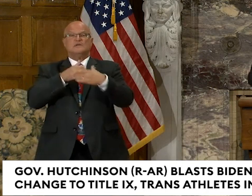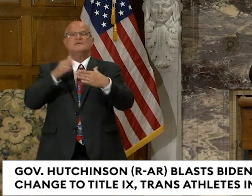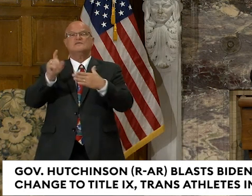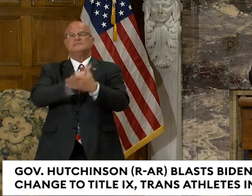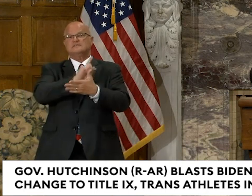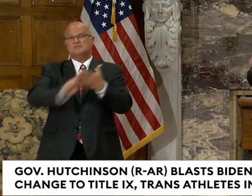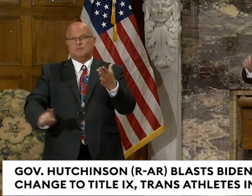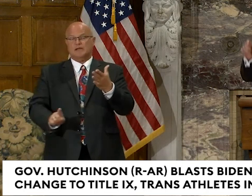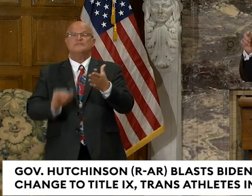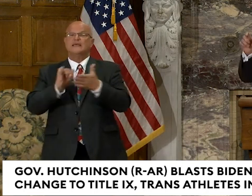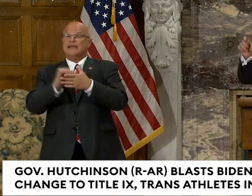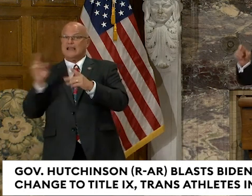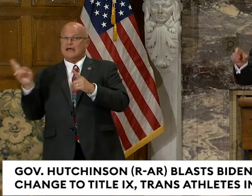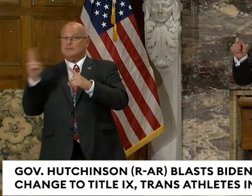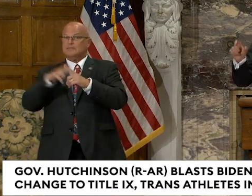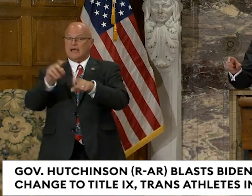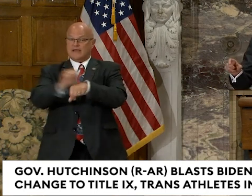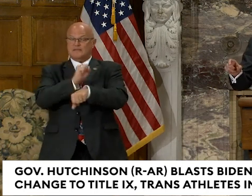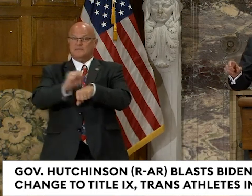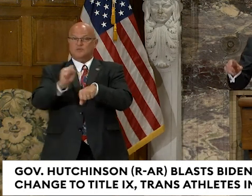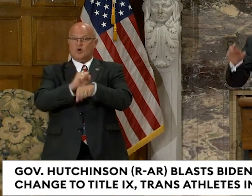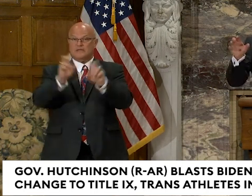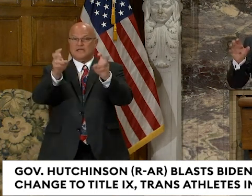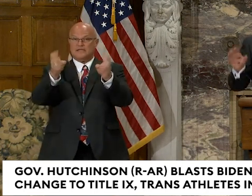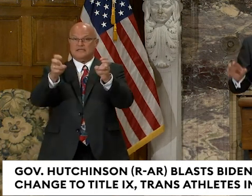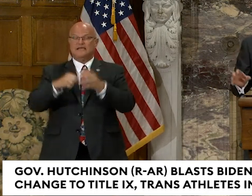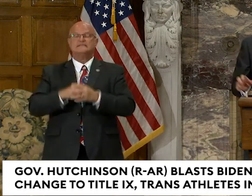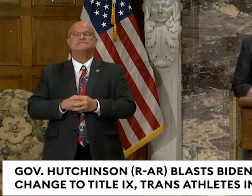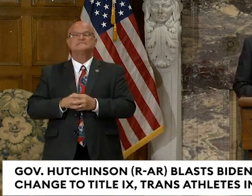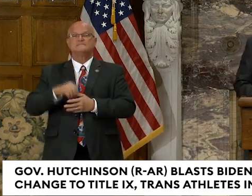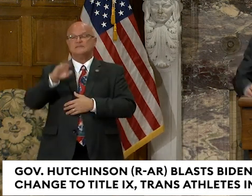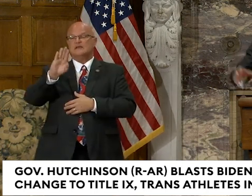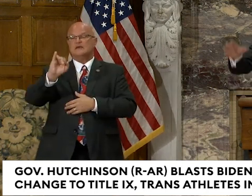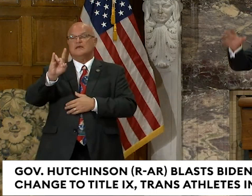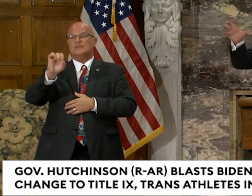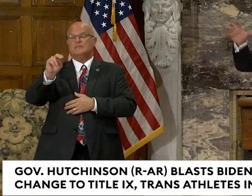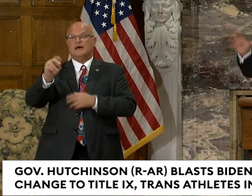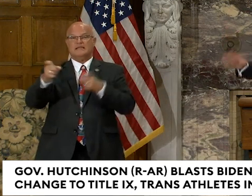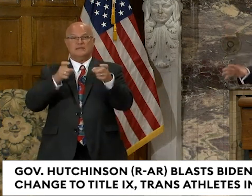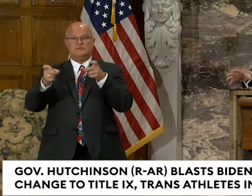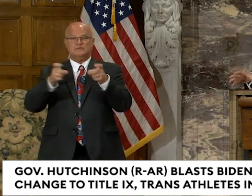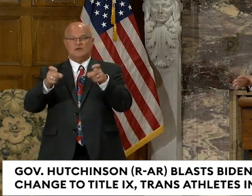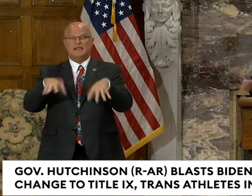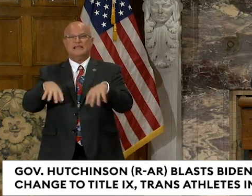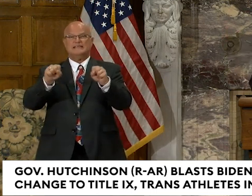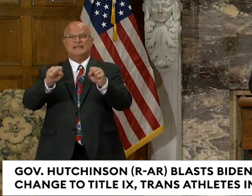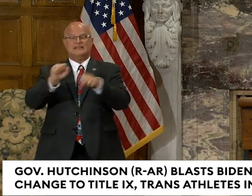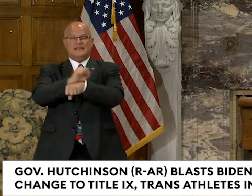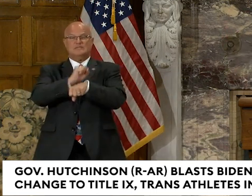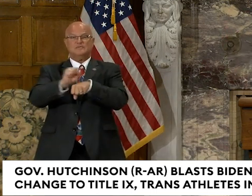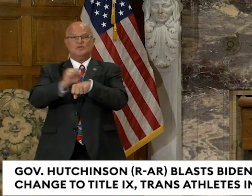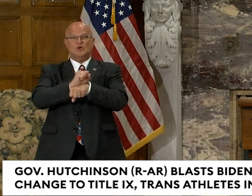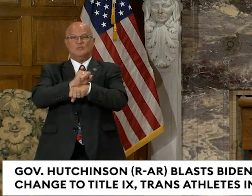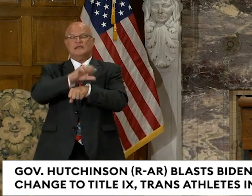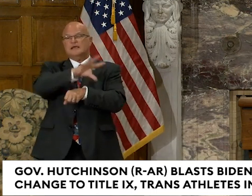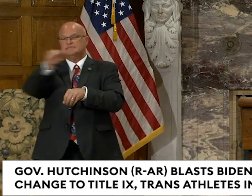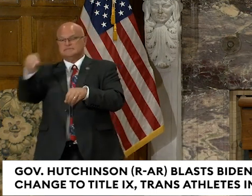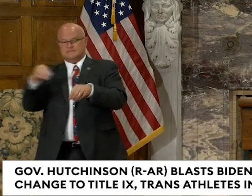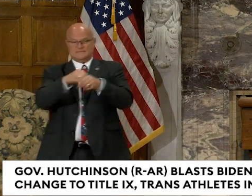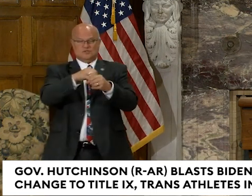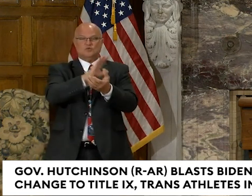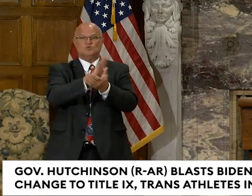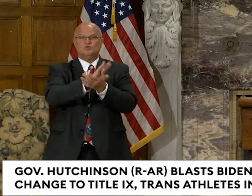discrimination. That applied in the employment context. The Biden administration has taken the employment context and put it into the